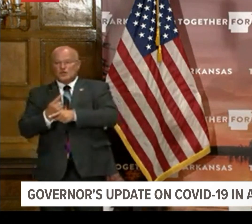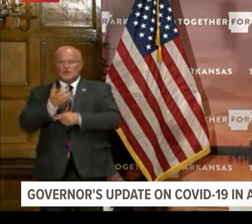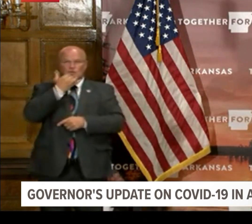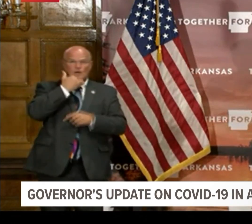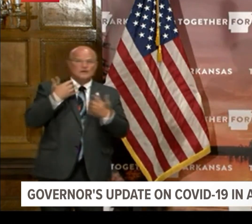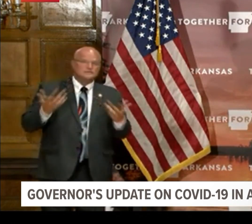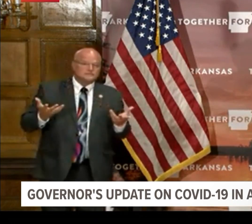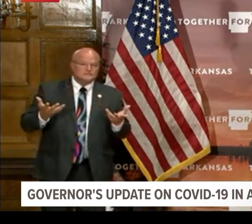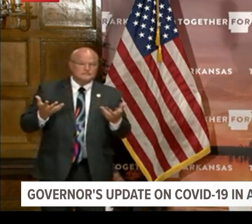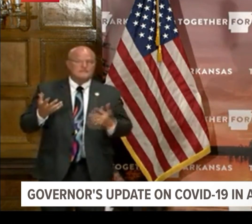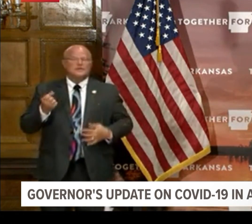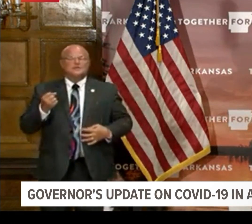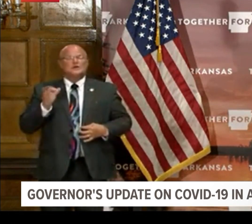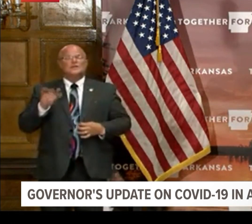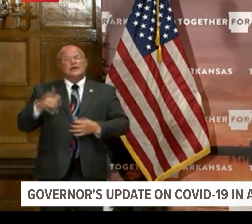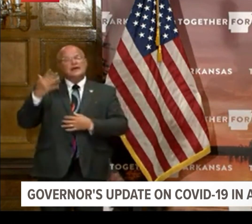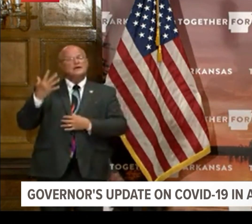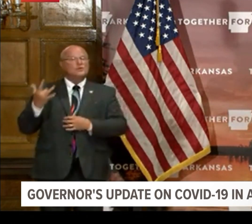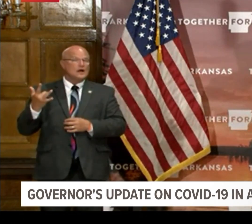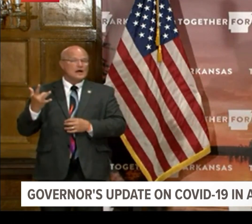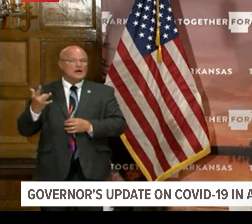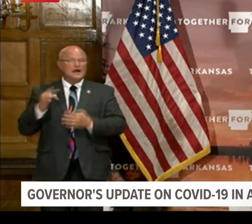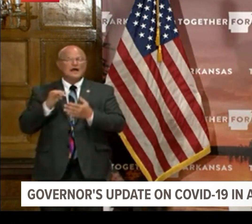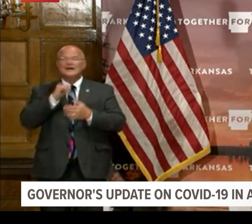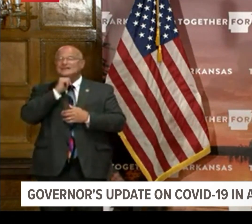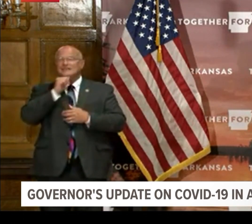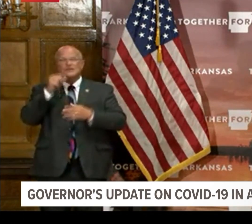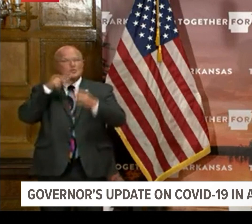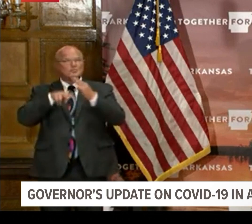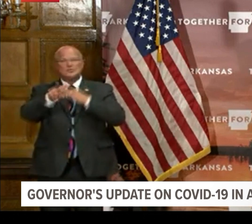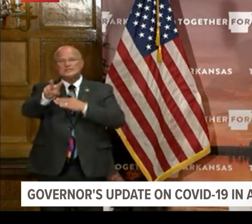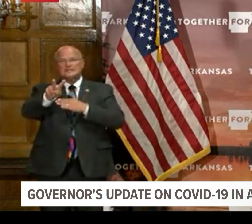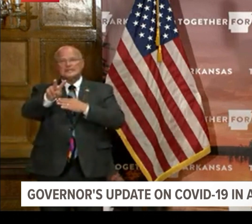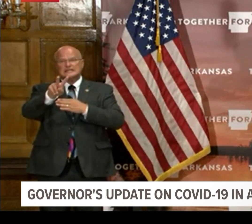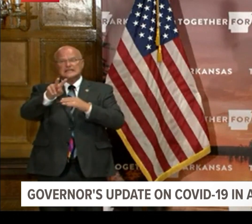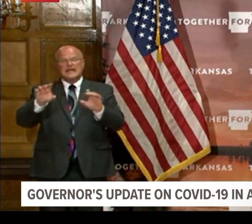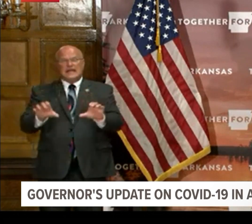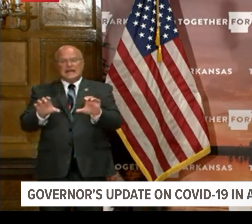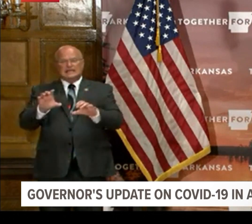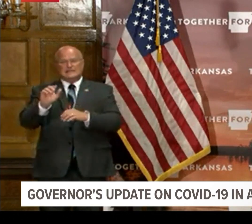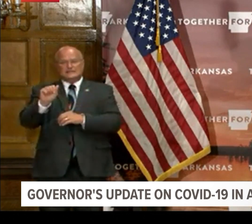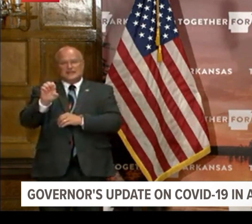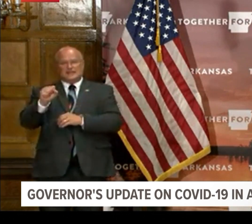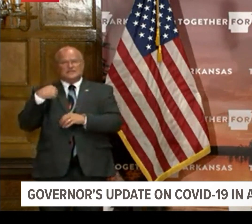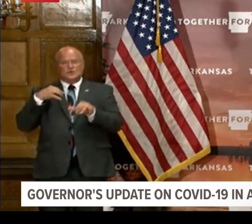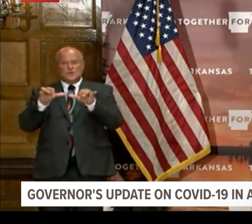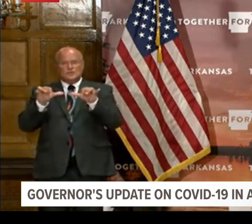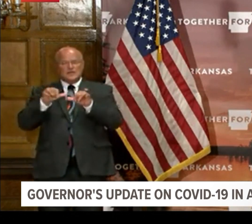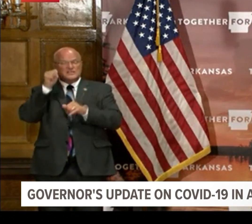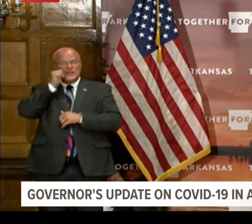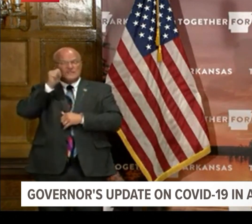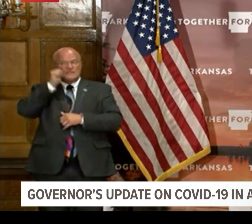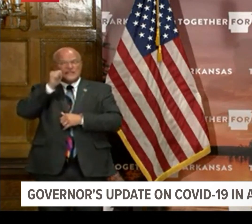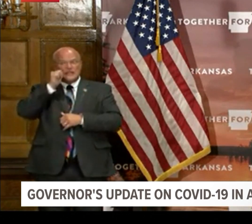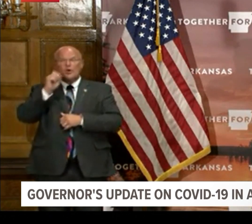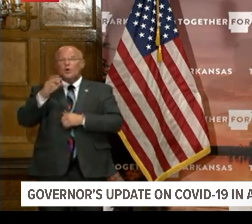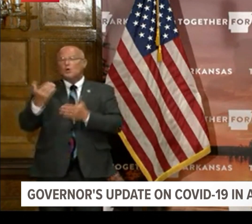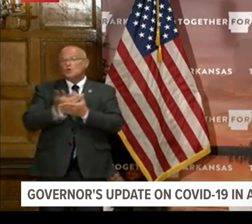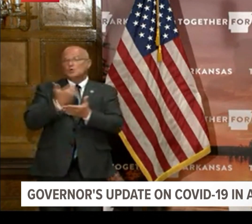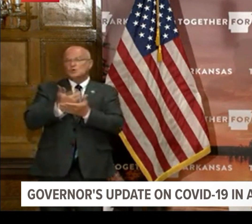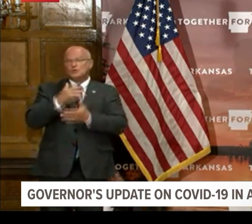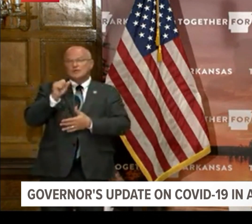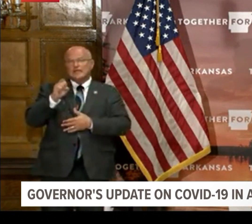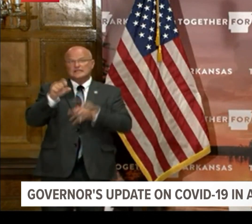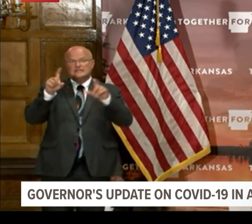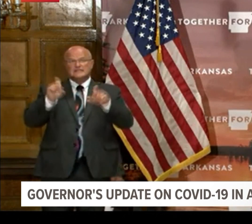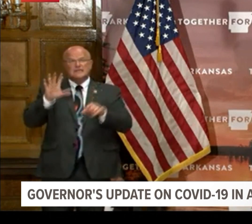wrong. And that's because they don't predict active cases that we measure every day or new cases that are